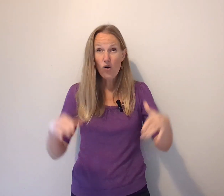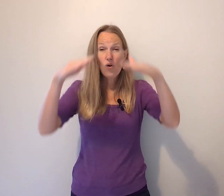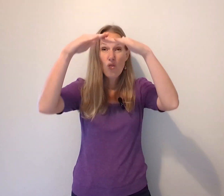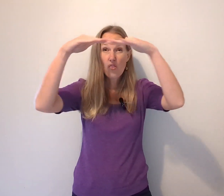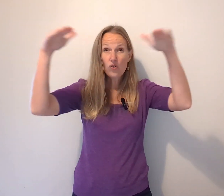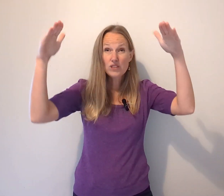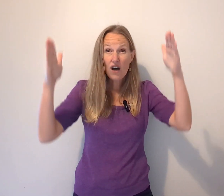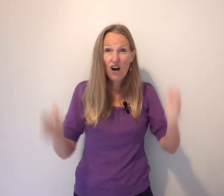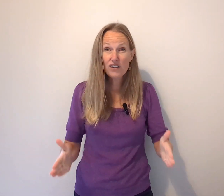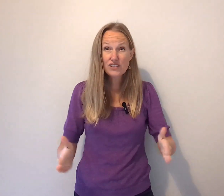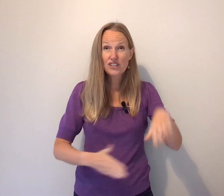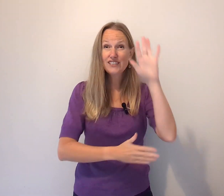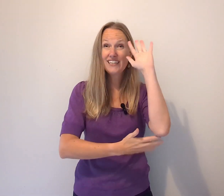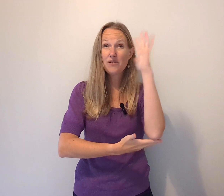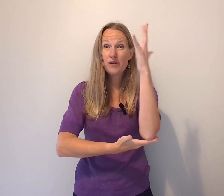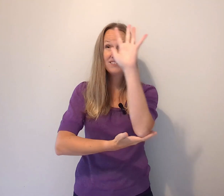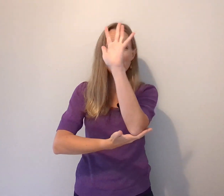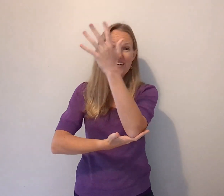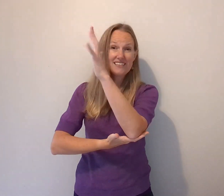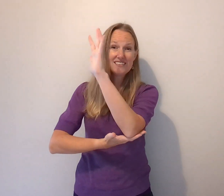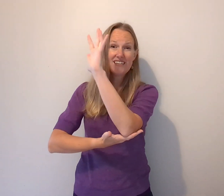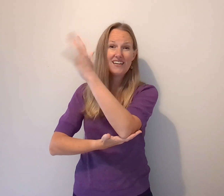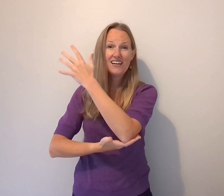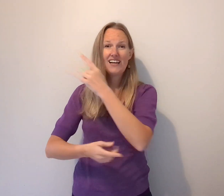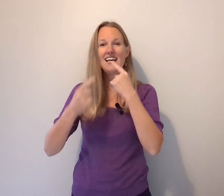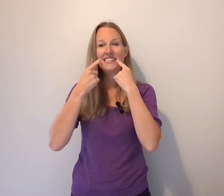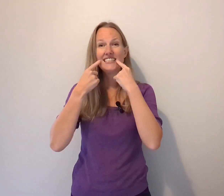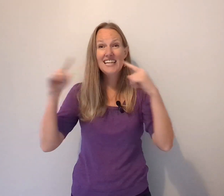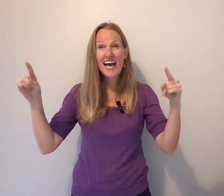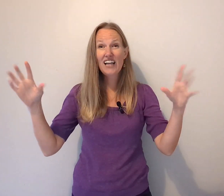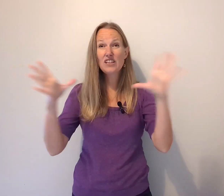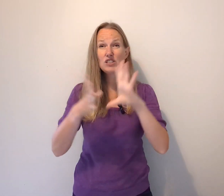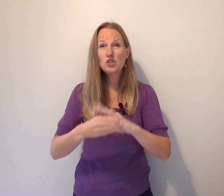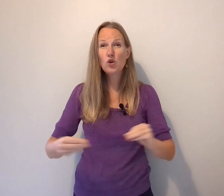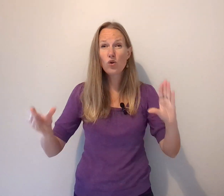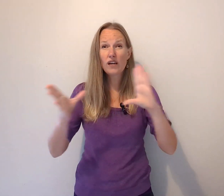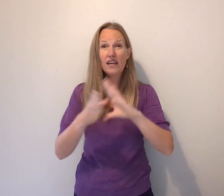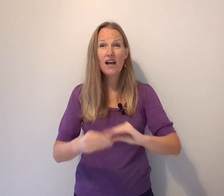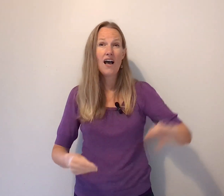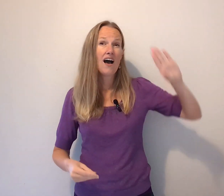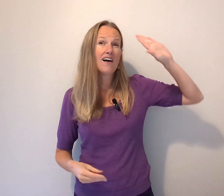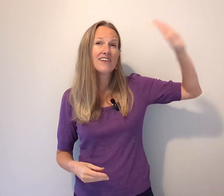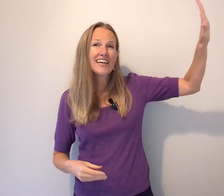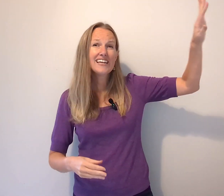Now those altars in the wilderness tell the story of